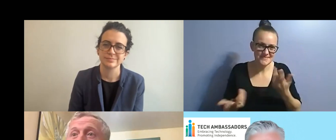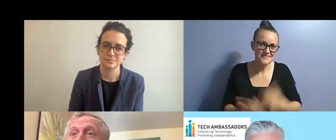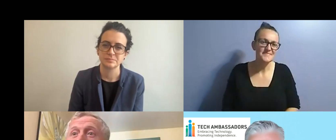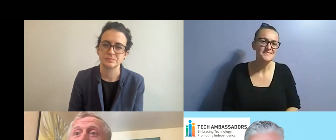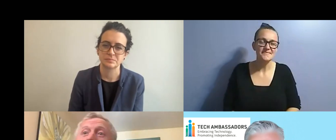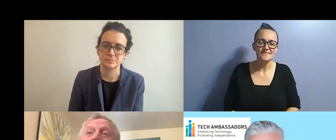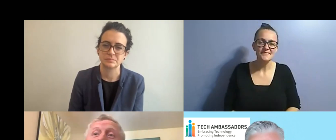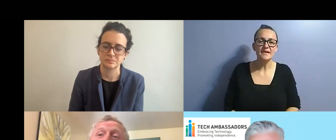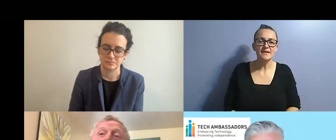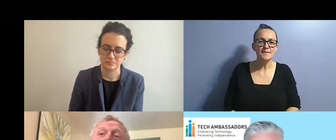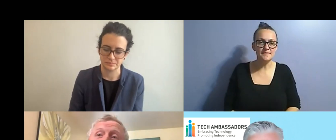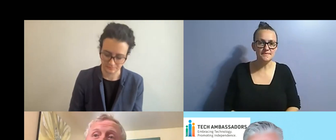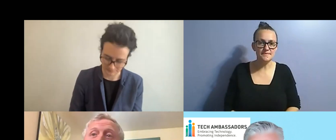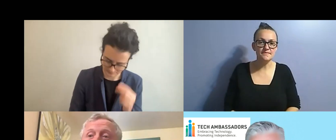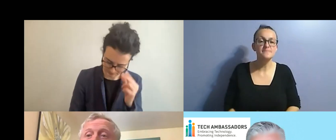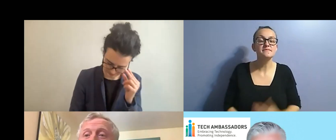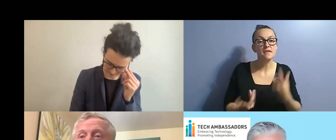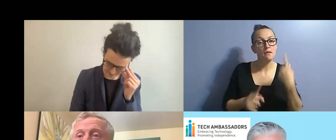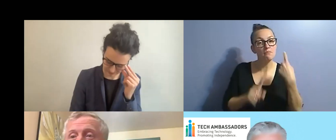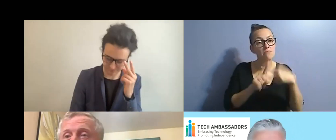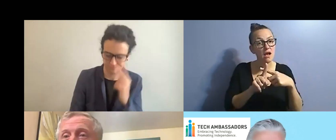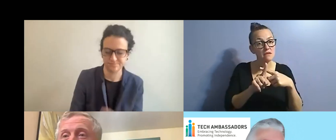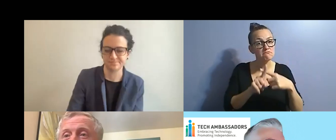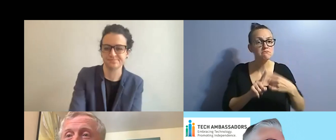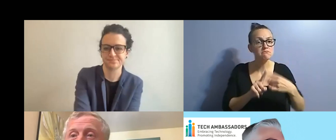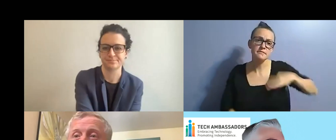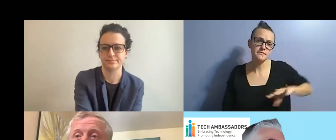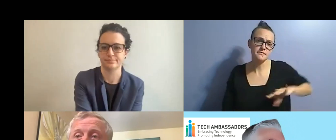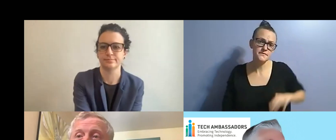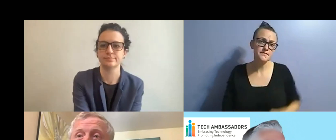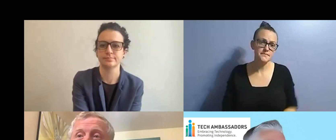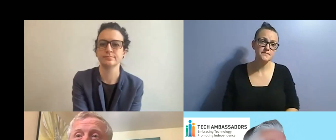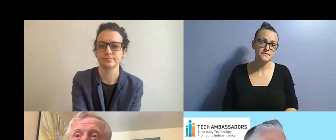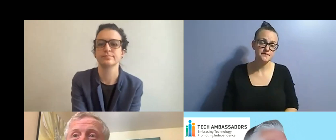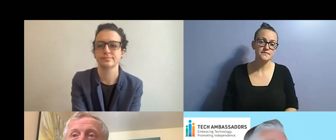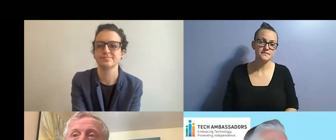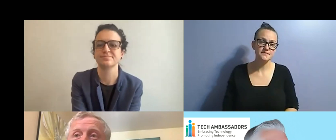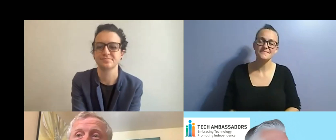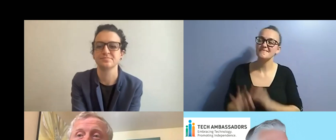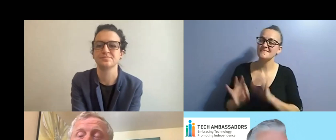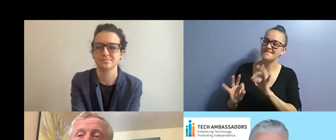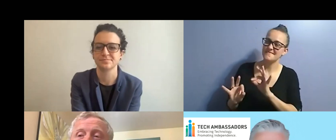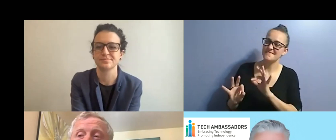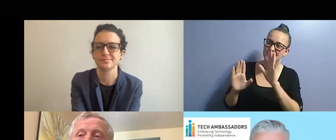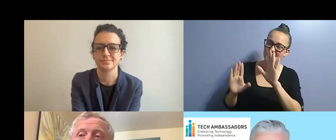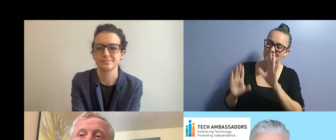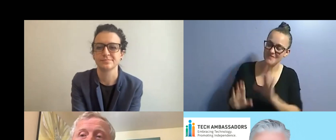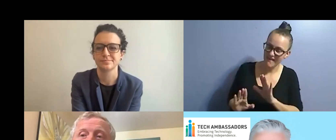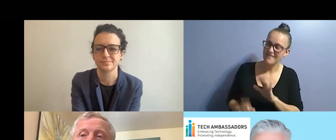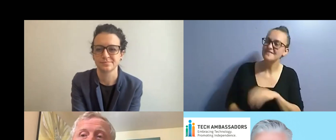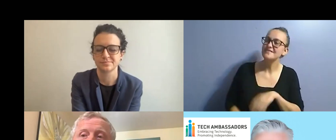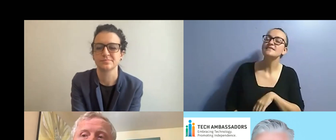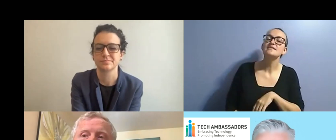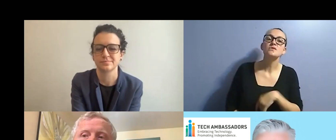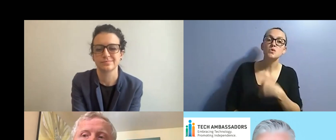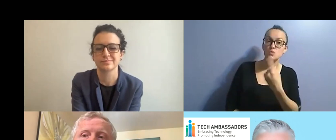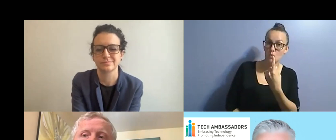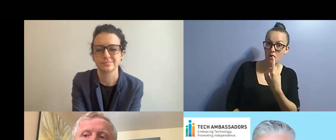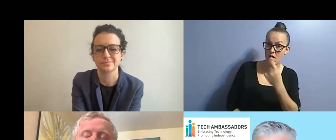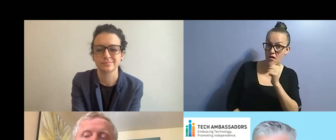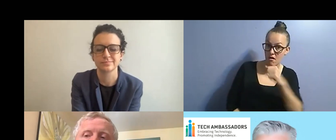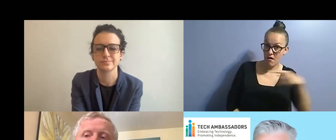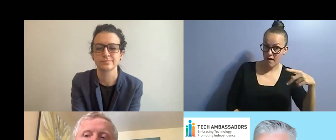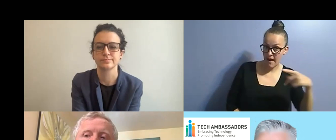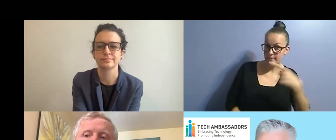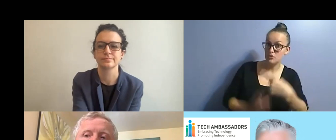same time, it does help you. Okay, great. Now, and there was one app that you